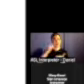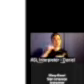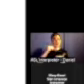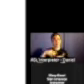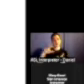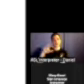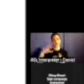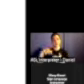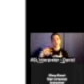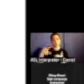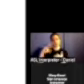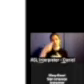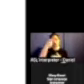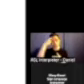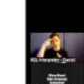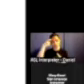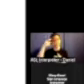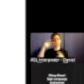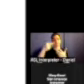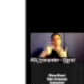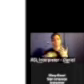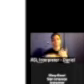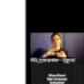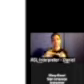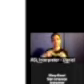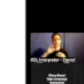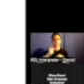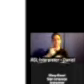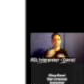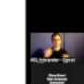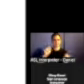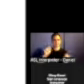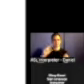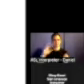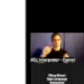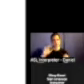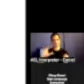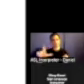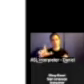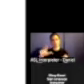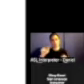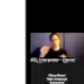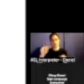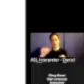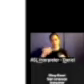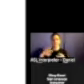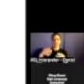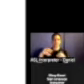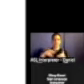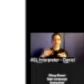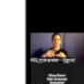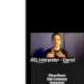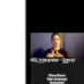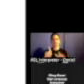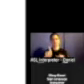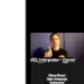trauma, this is meant to be a place of respite for those who may need to step away. NRCDV staff will